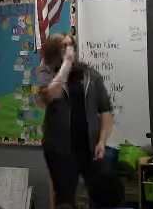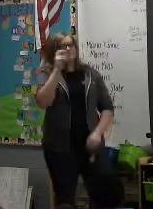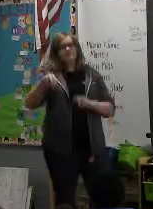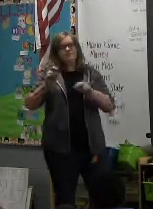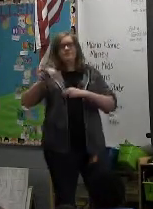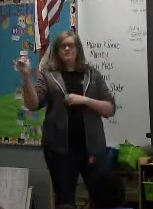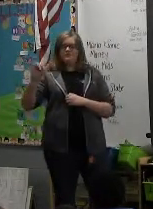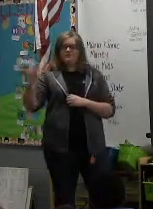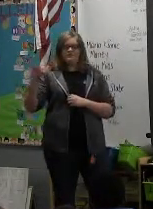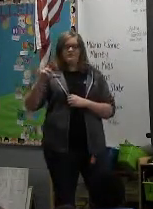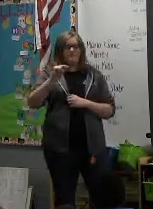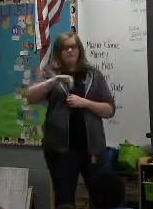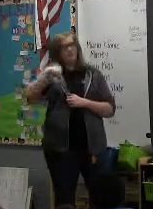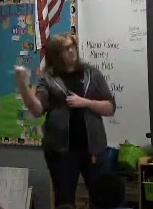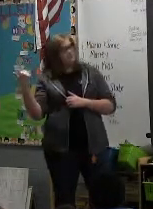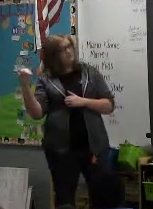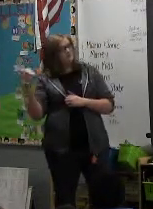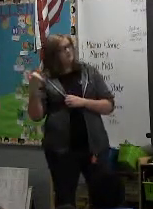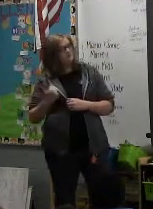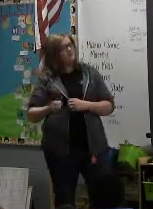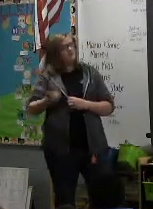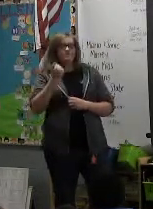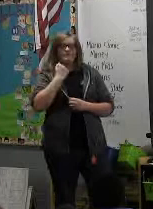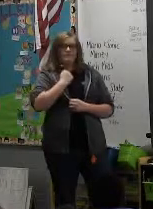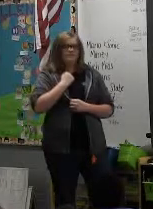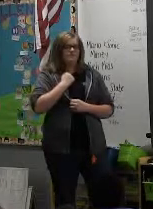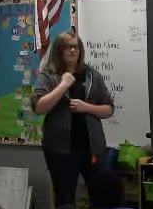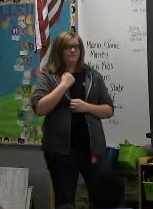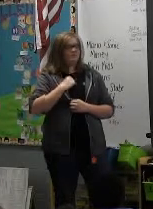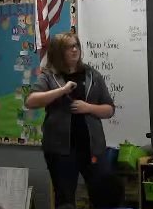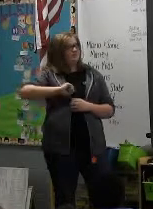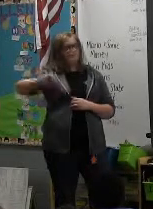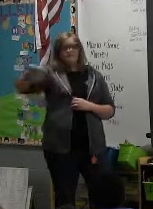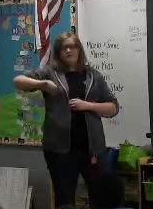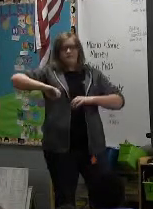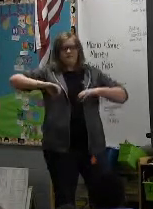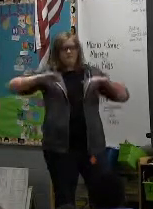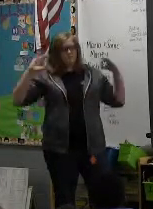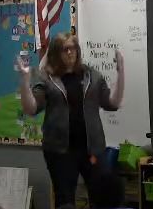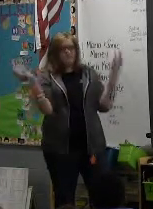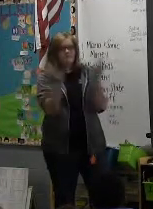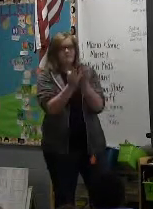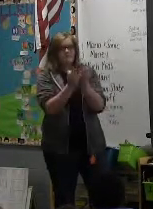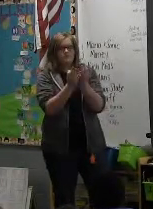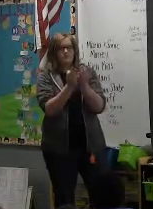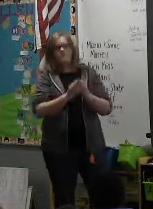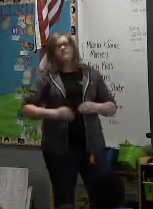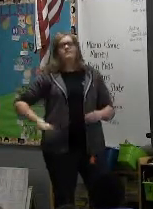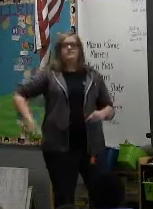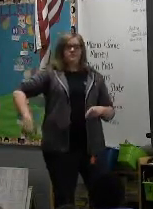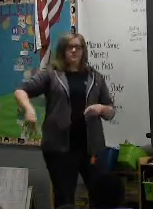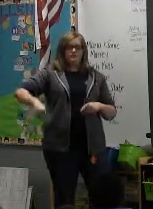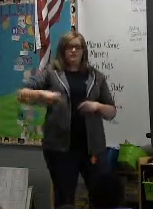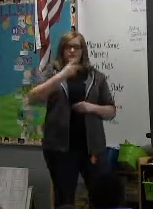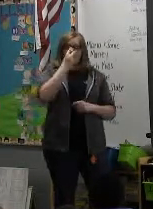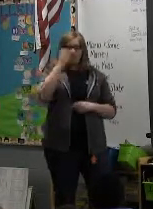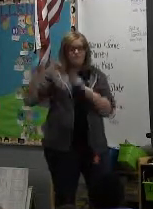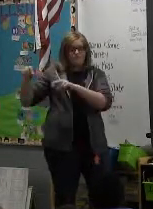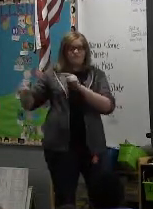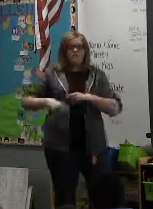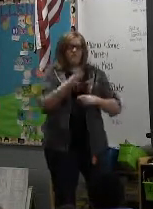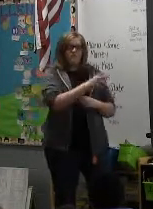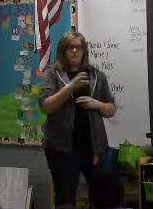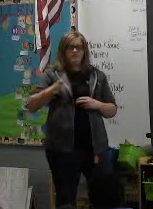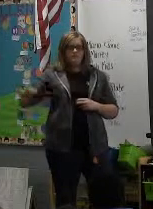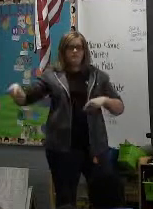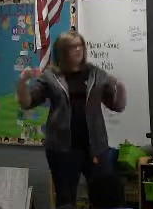Circle Circus was like no other. It was run by an entire family of